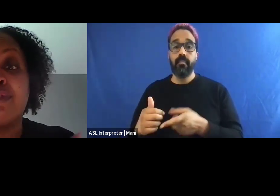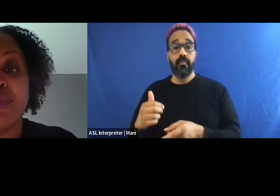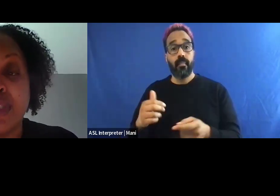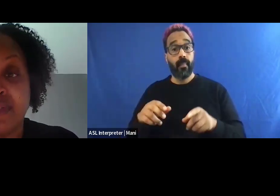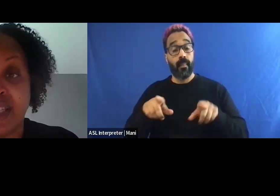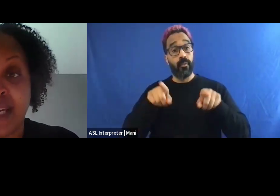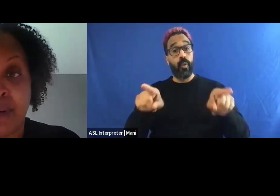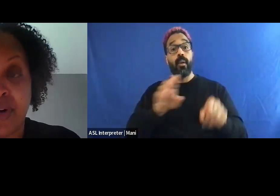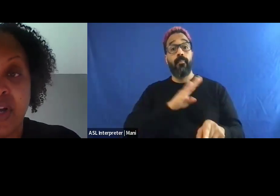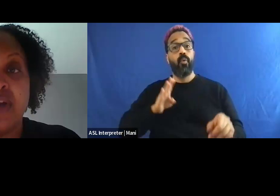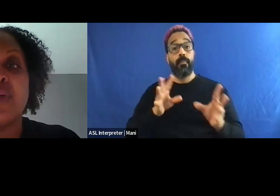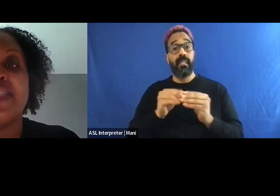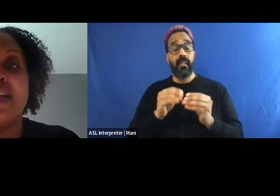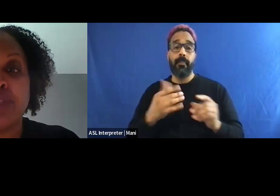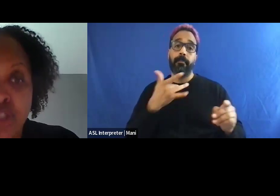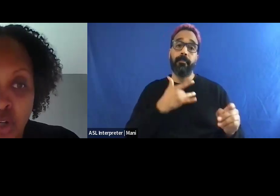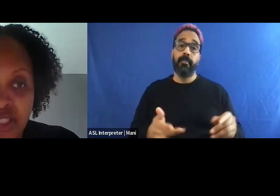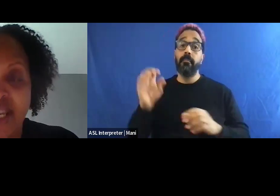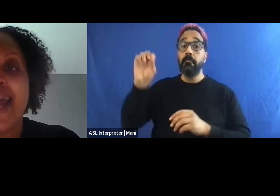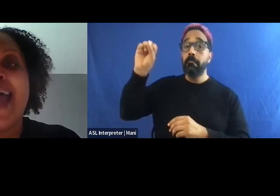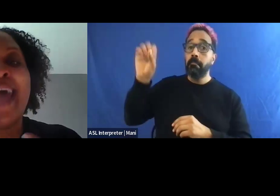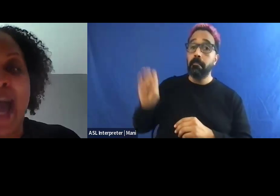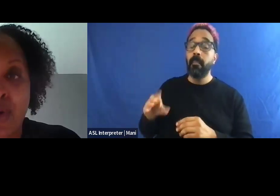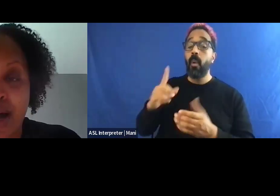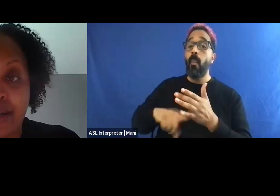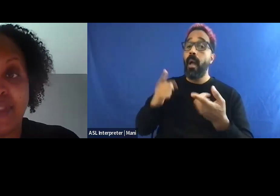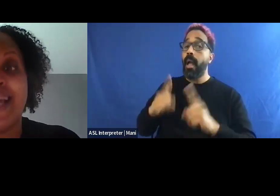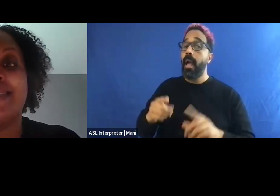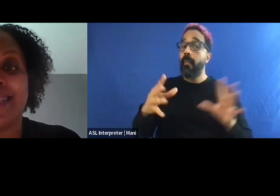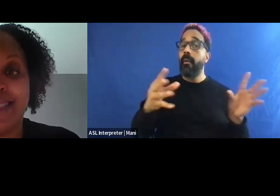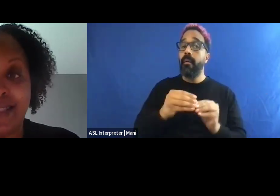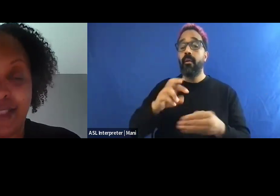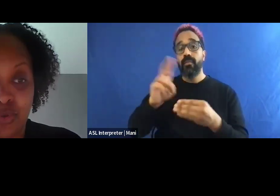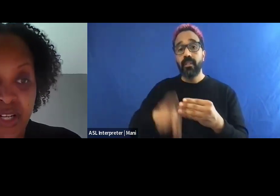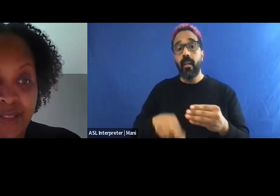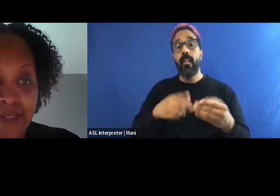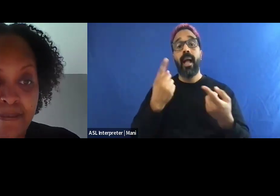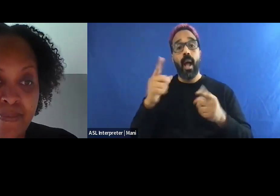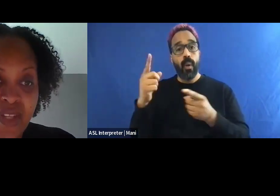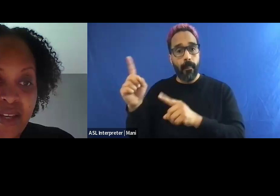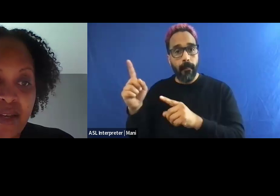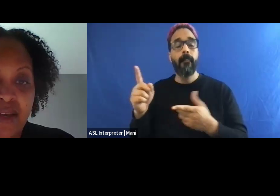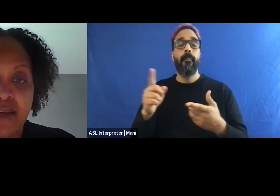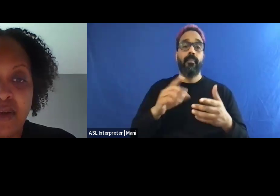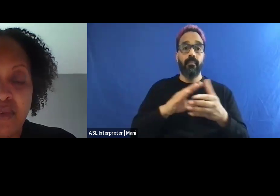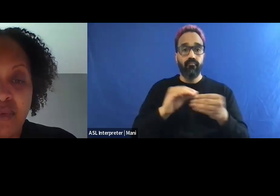seeing the fruits of the labor. We're seeing results and outcomes and success stories.